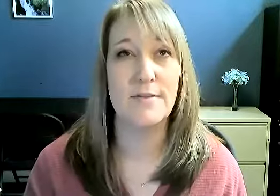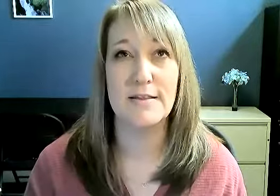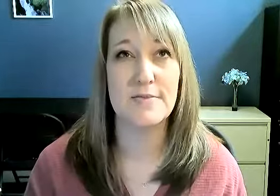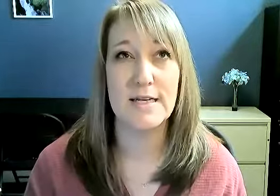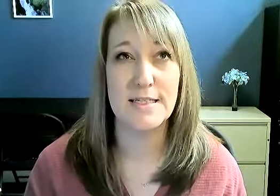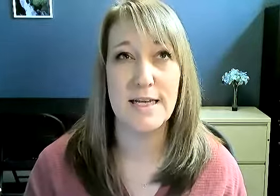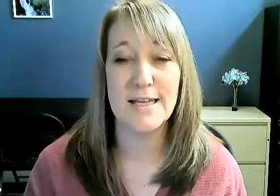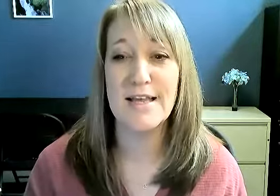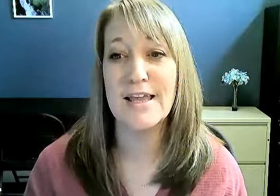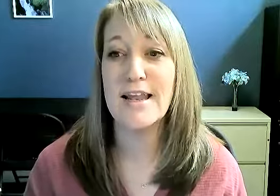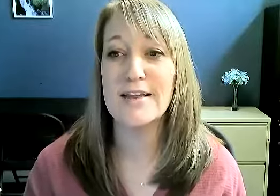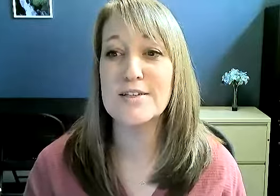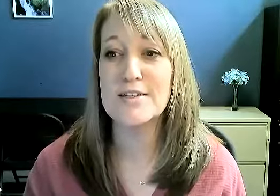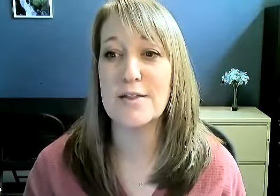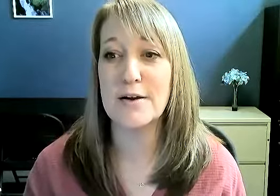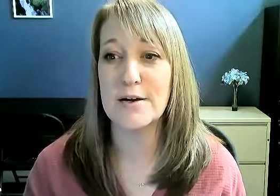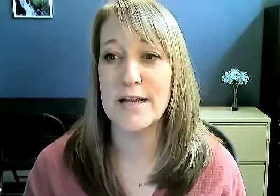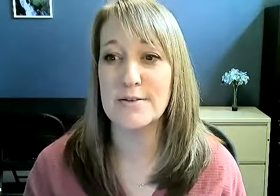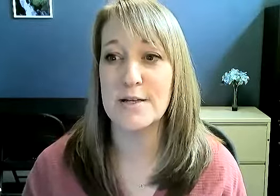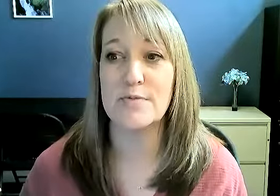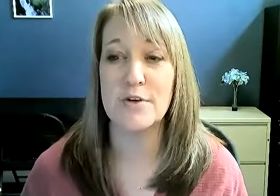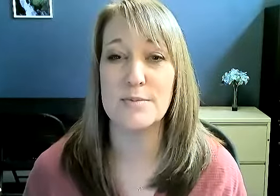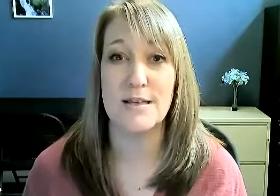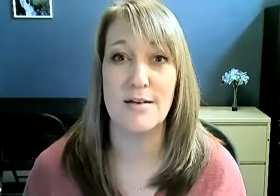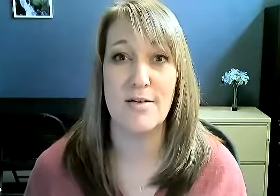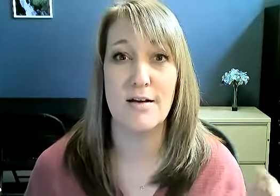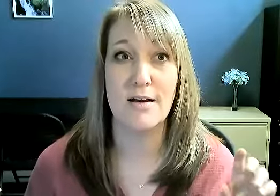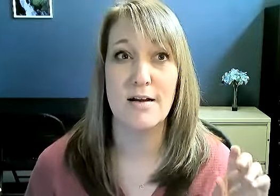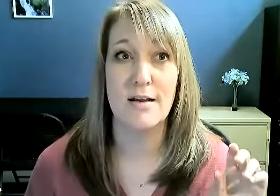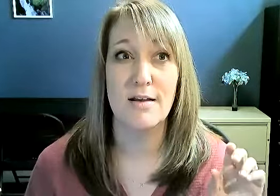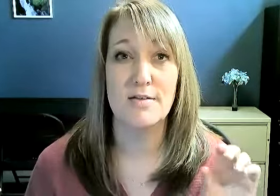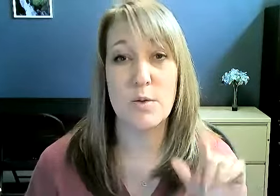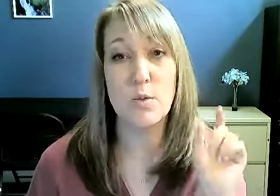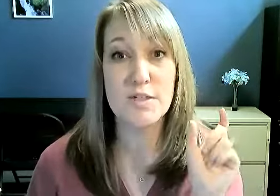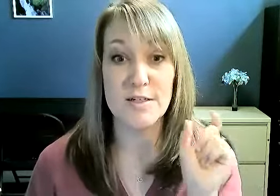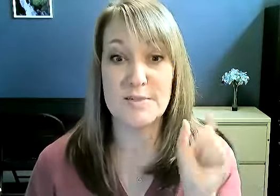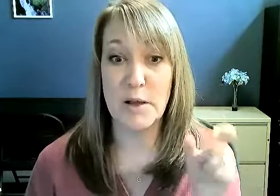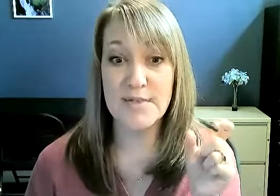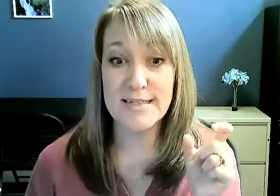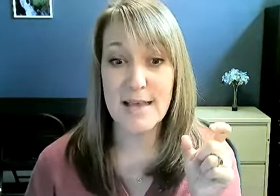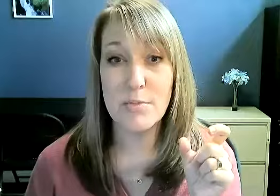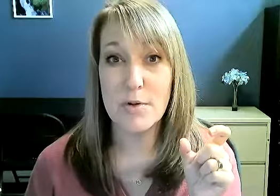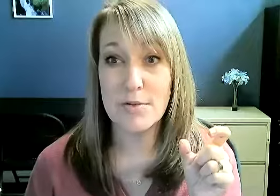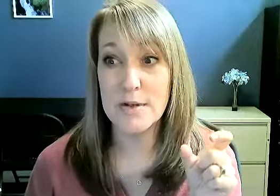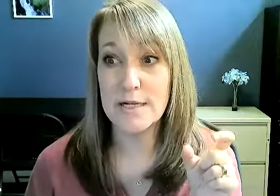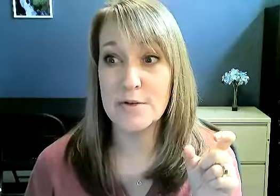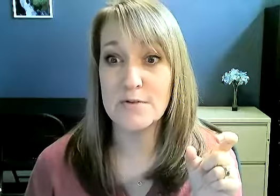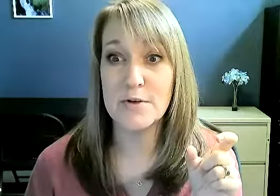this fascinating. In English, there are nouns and verbs that are, so the words are spelled the same, whether they're a noun or a verb,